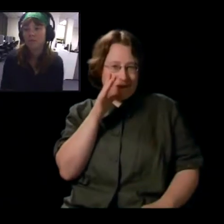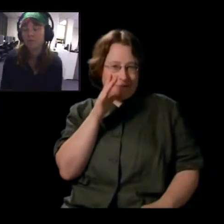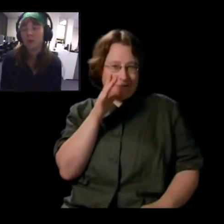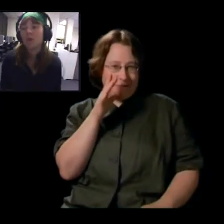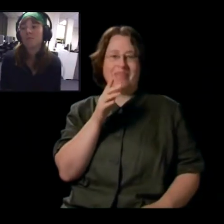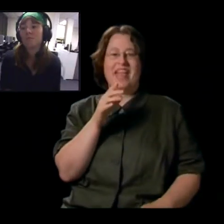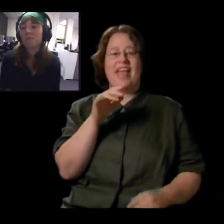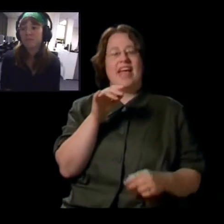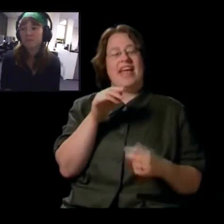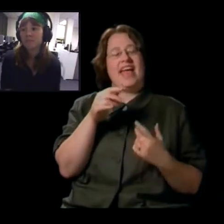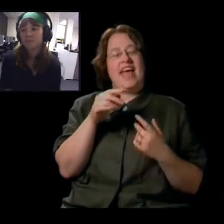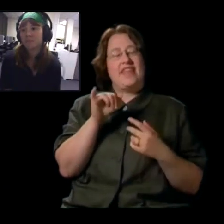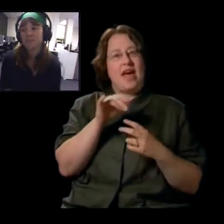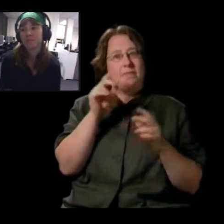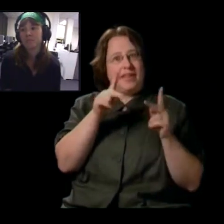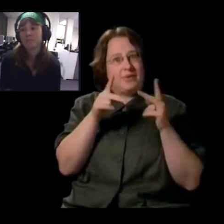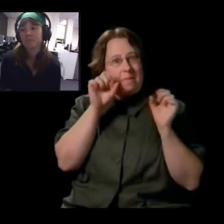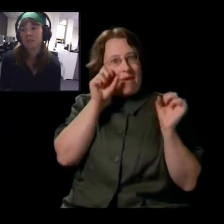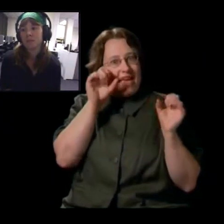Heart Farm.